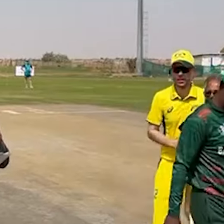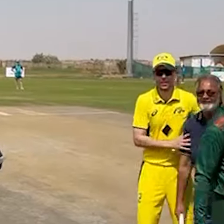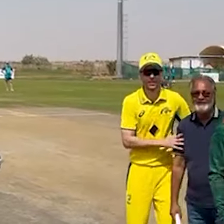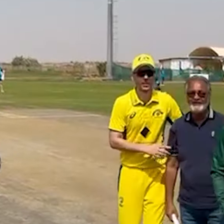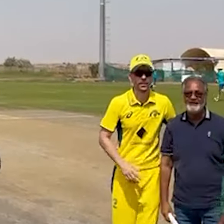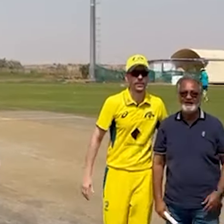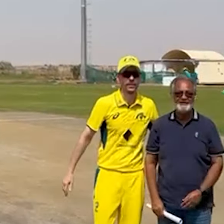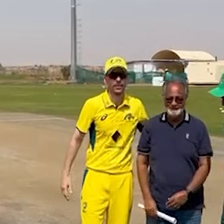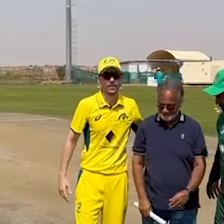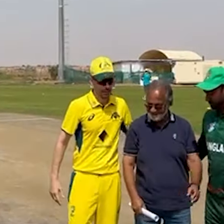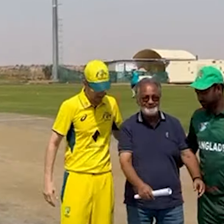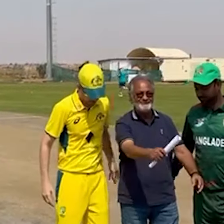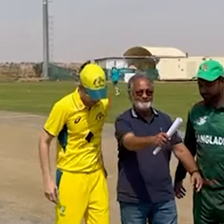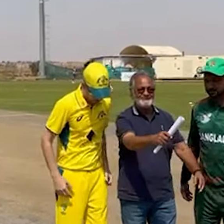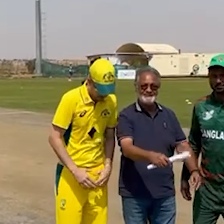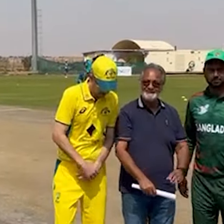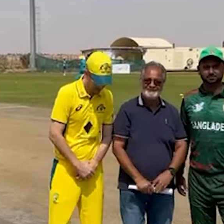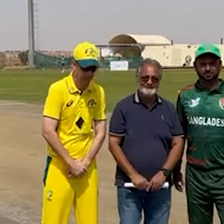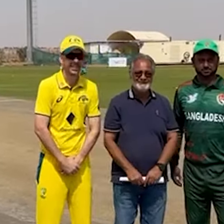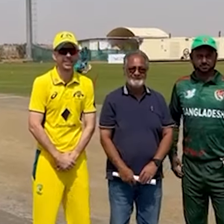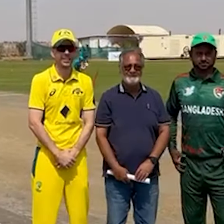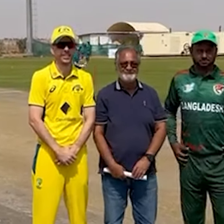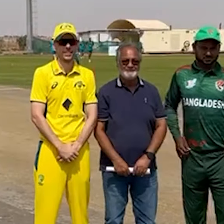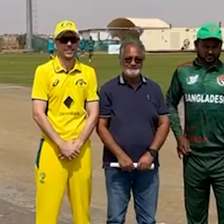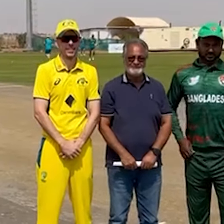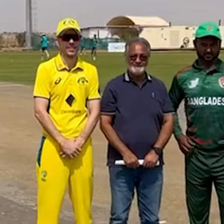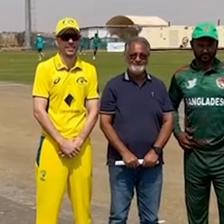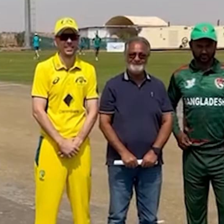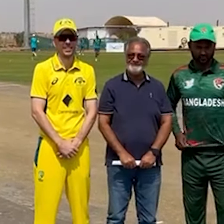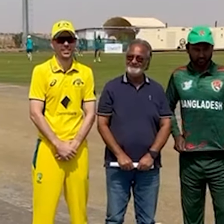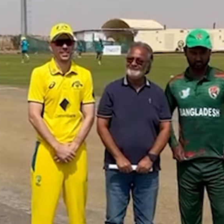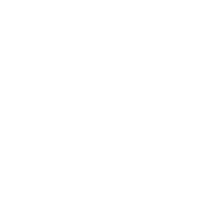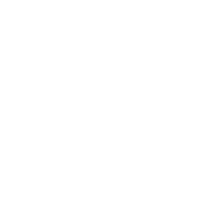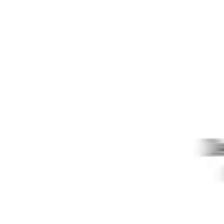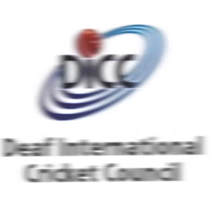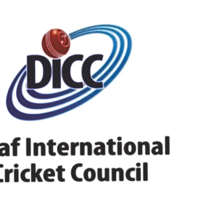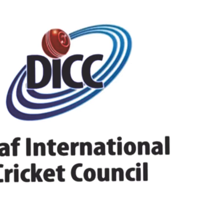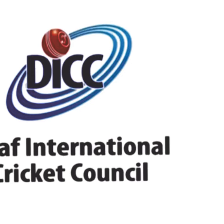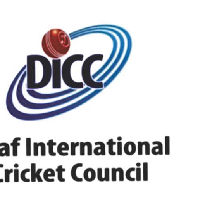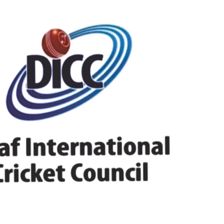Bangladesh, in their first match, have won the toss and they have elected to bowl first.